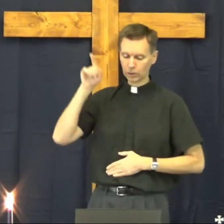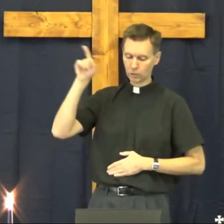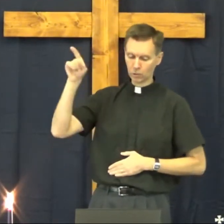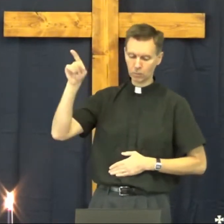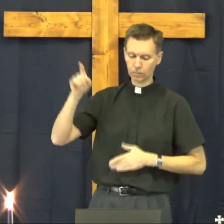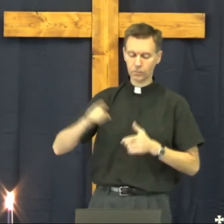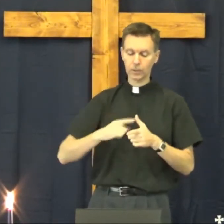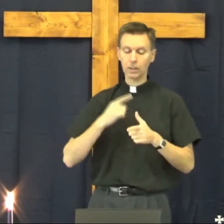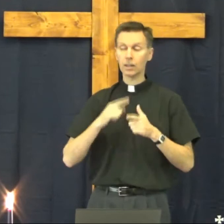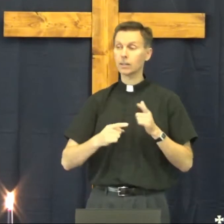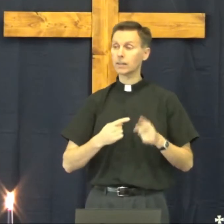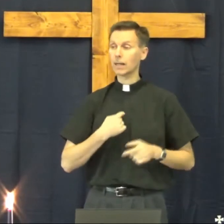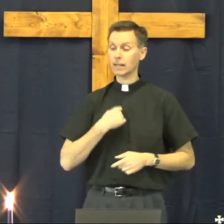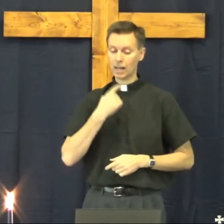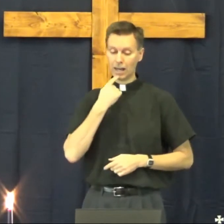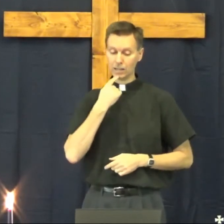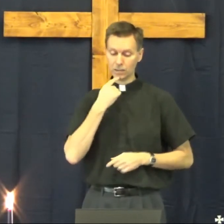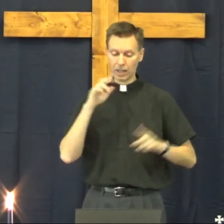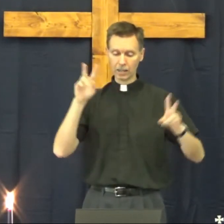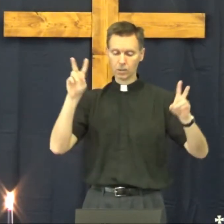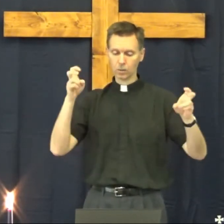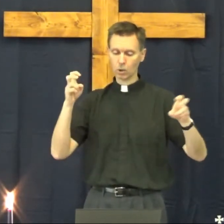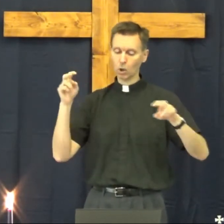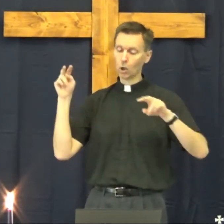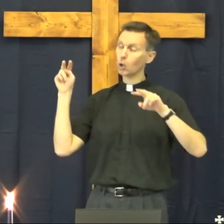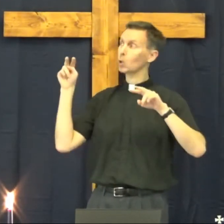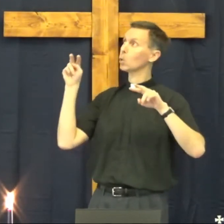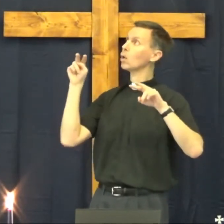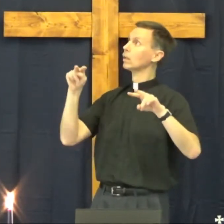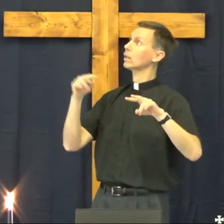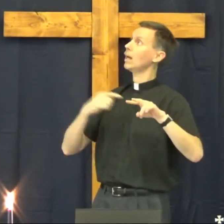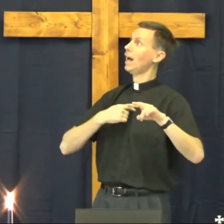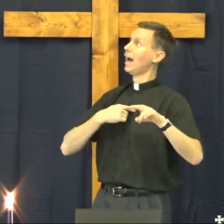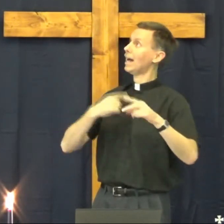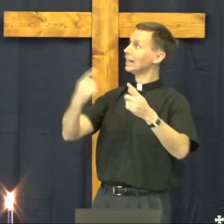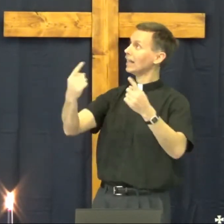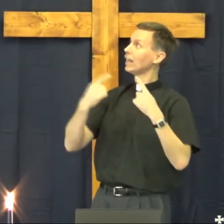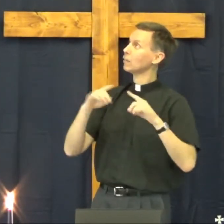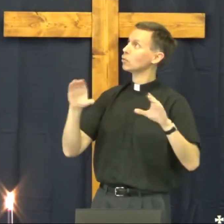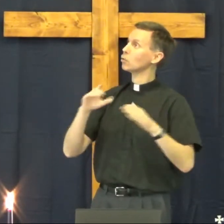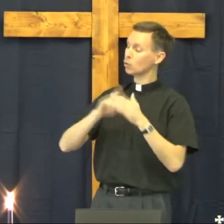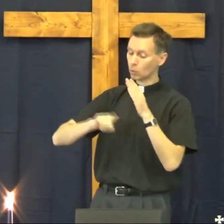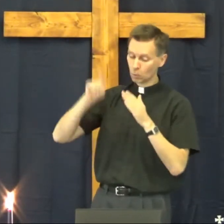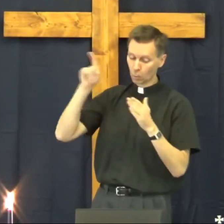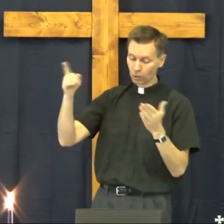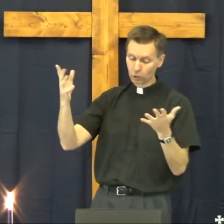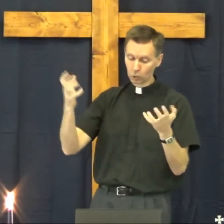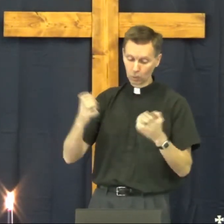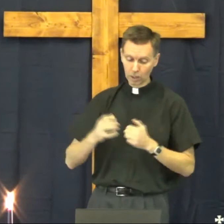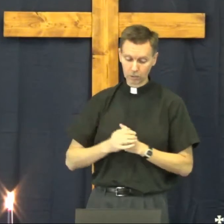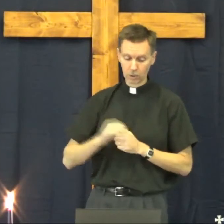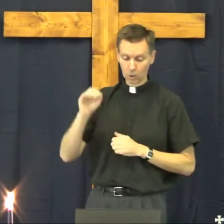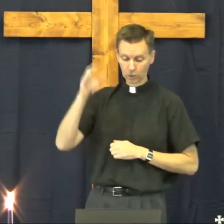you. Then I said, look, I came to do what you want, O